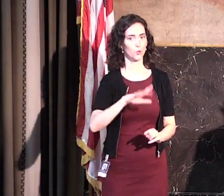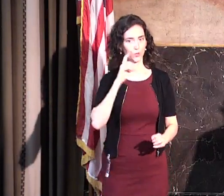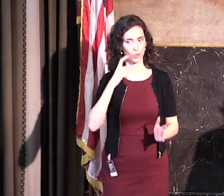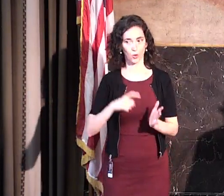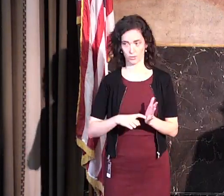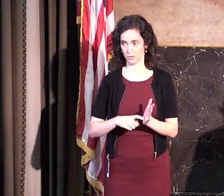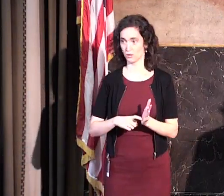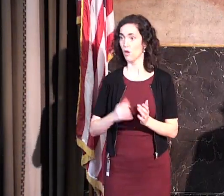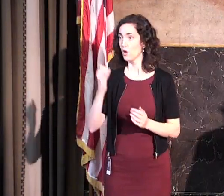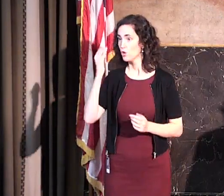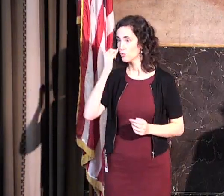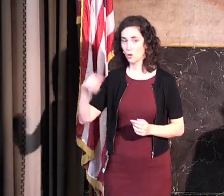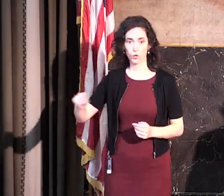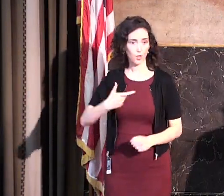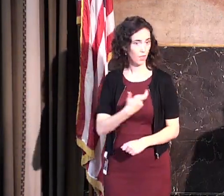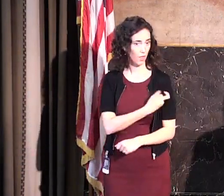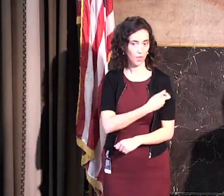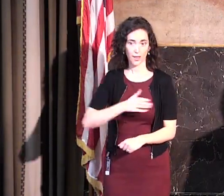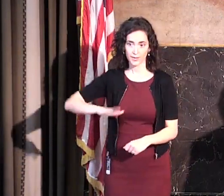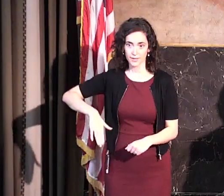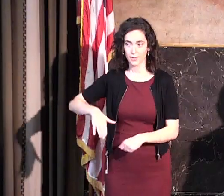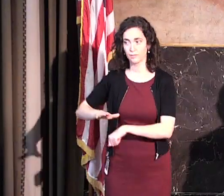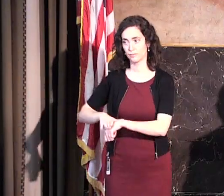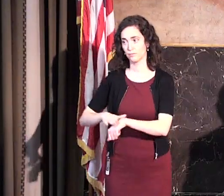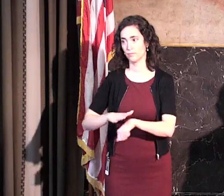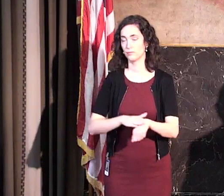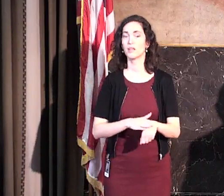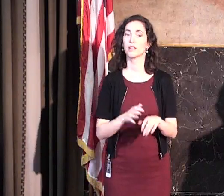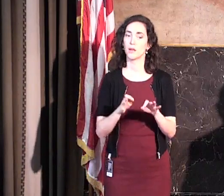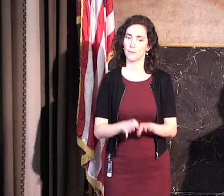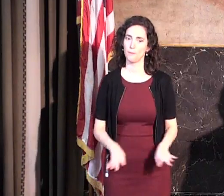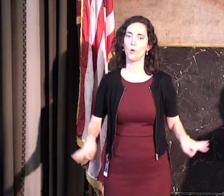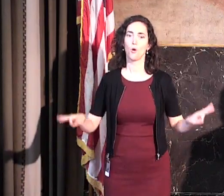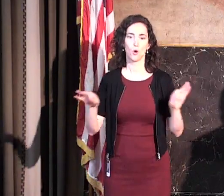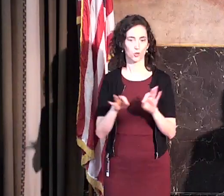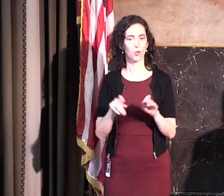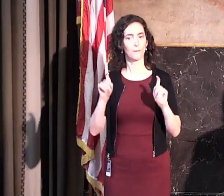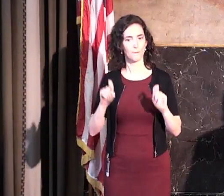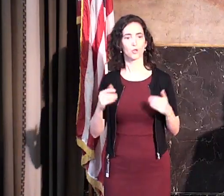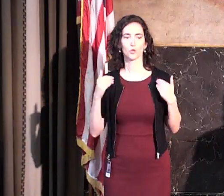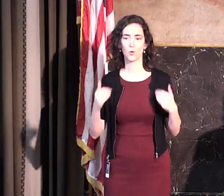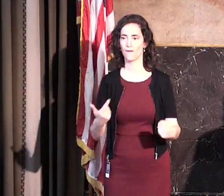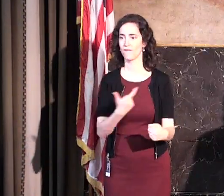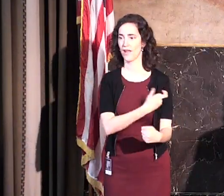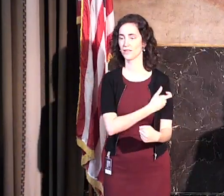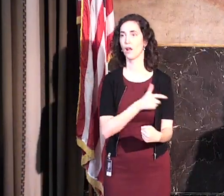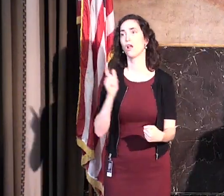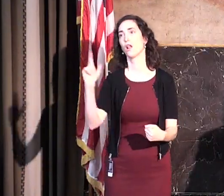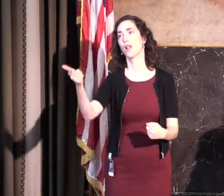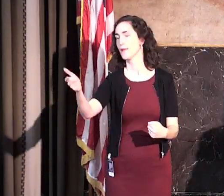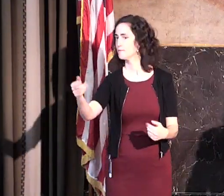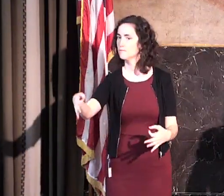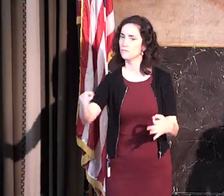haven't already, just how important it is that people make a decision to be vaccinated and that they do it soon.